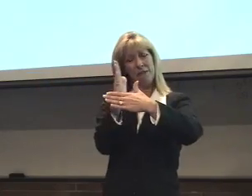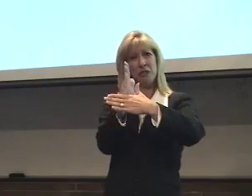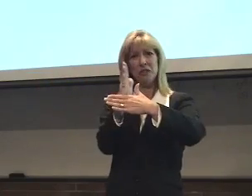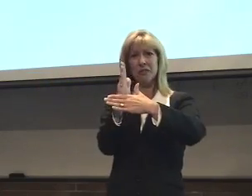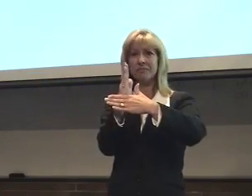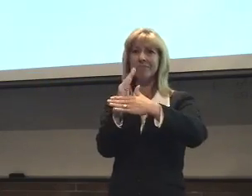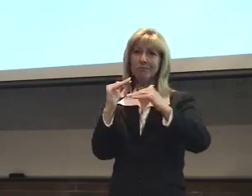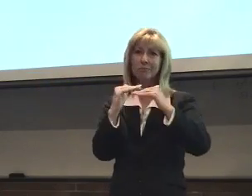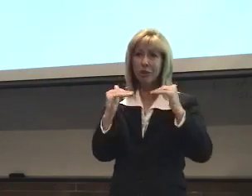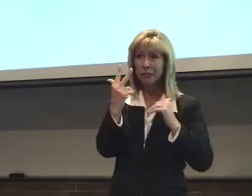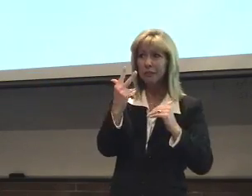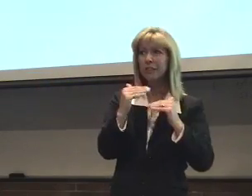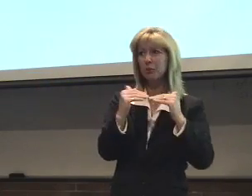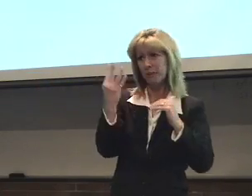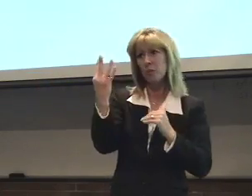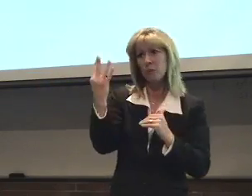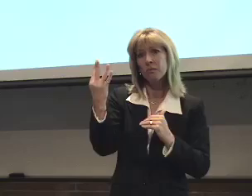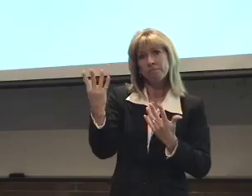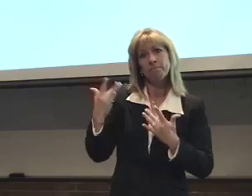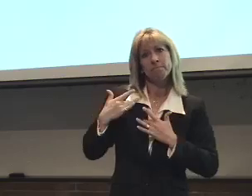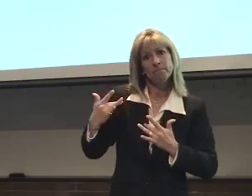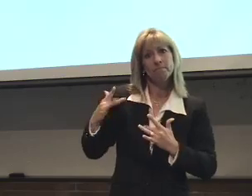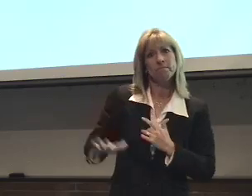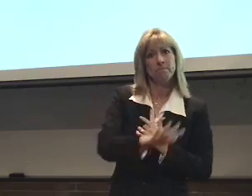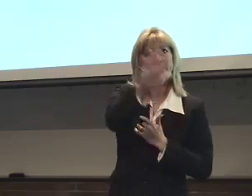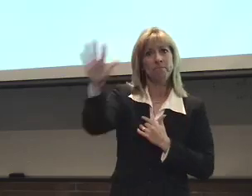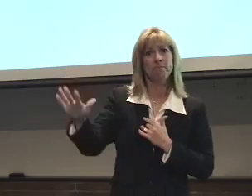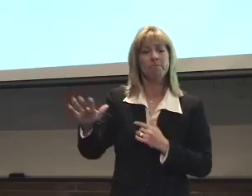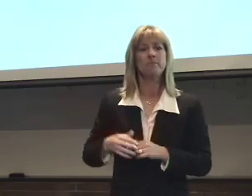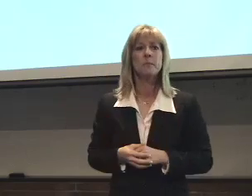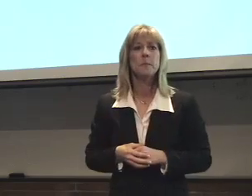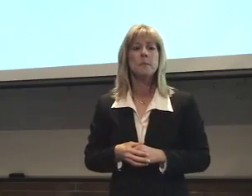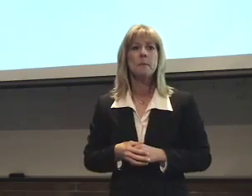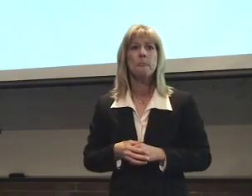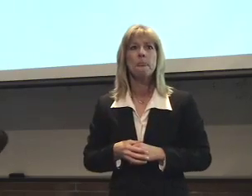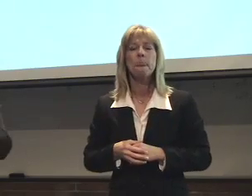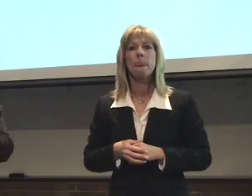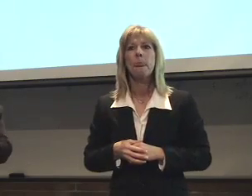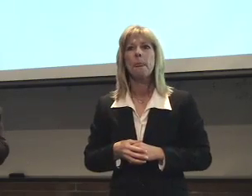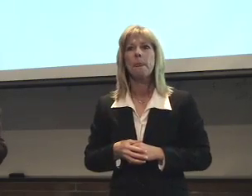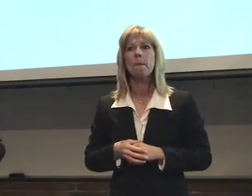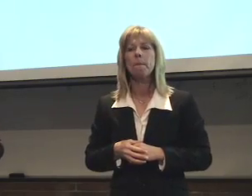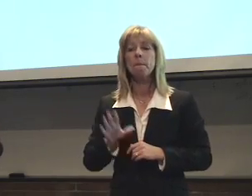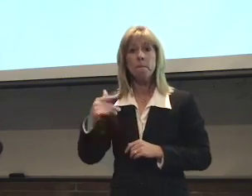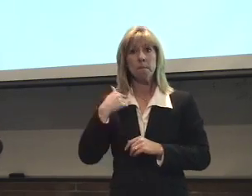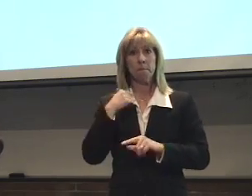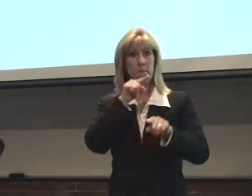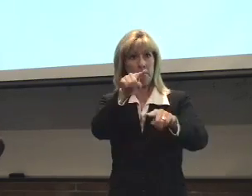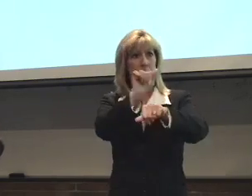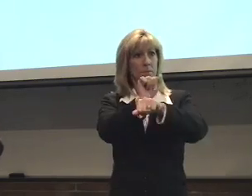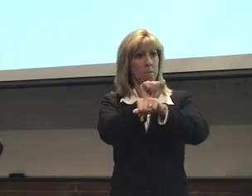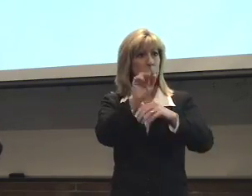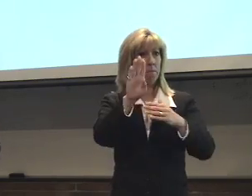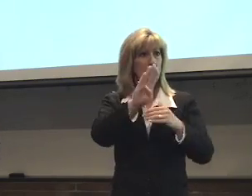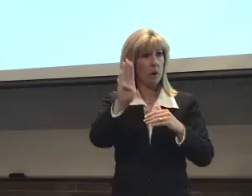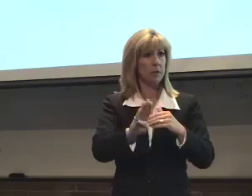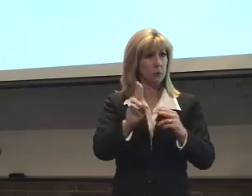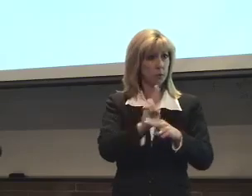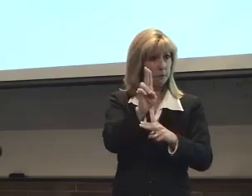grade. We had when I was at Boston University, we got awarded a Title I grant for 5 years, which